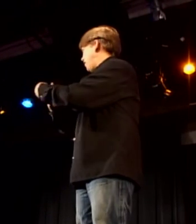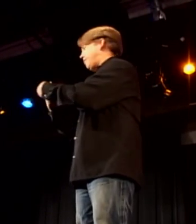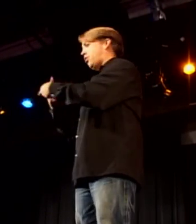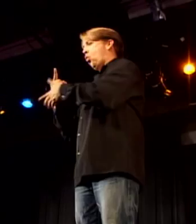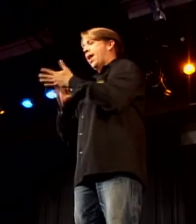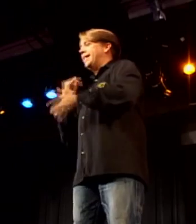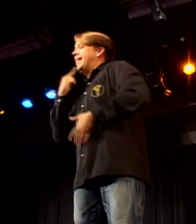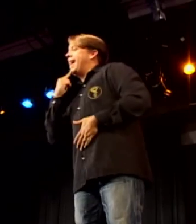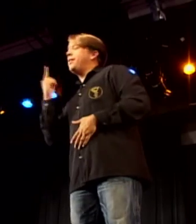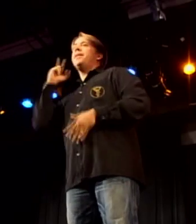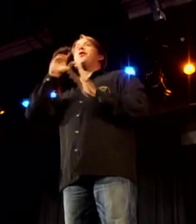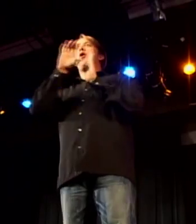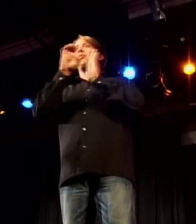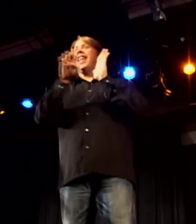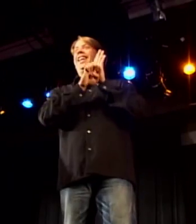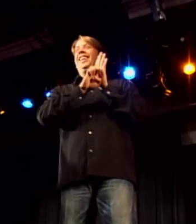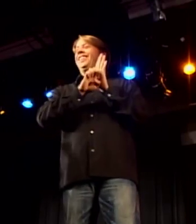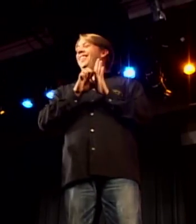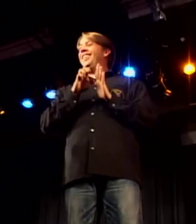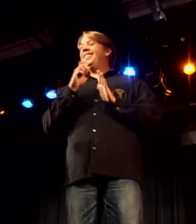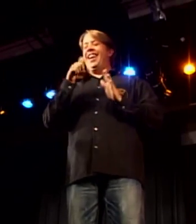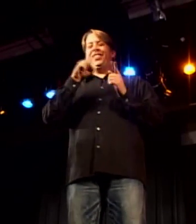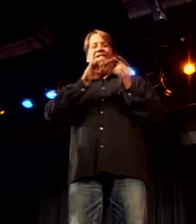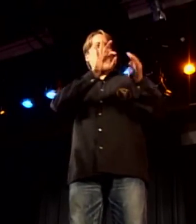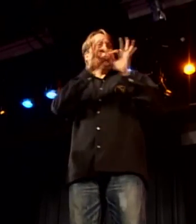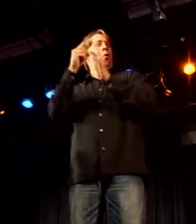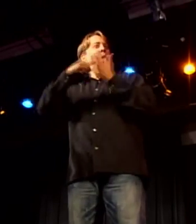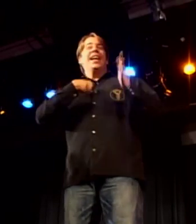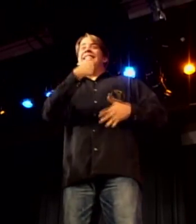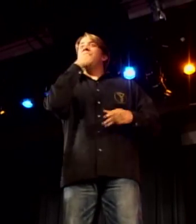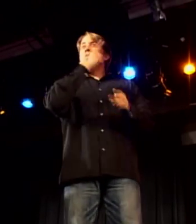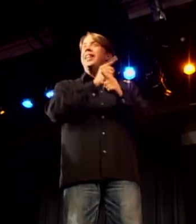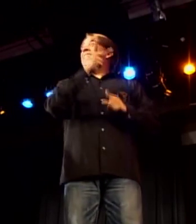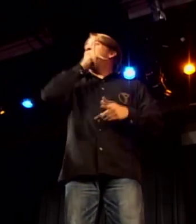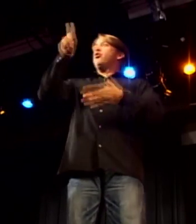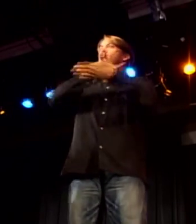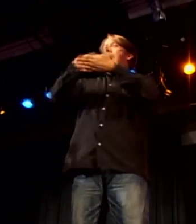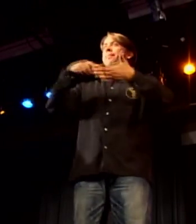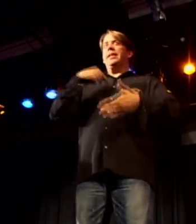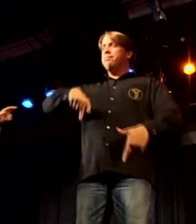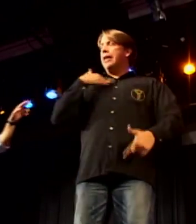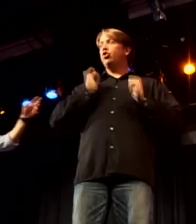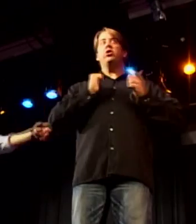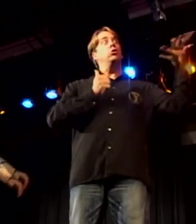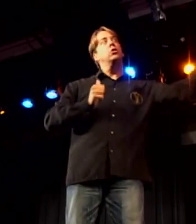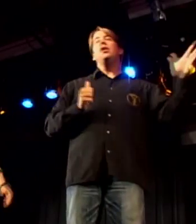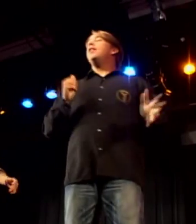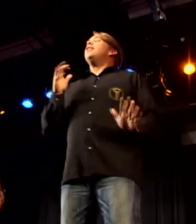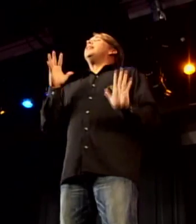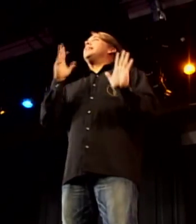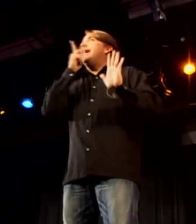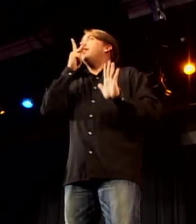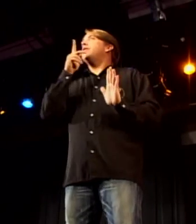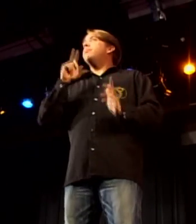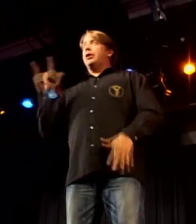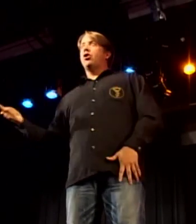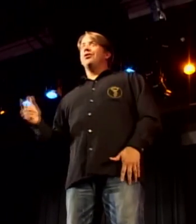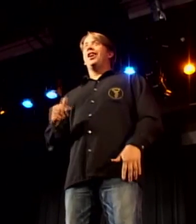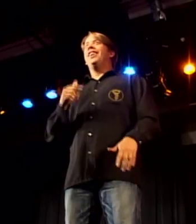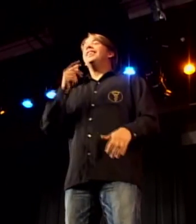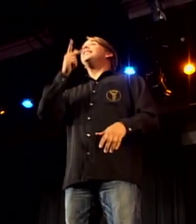the code of ethics. I'm sorry, what I say. You're correcting me on my own stand-up show. You have to, it's my